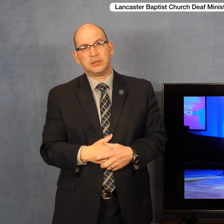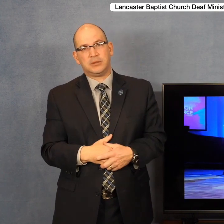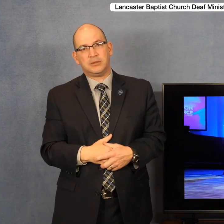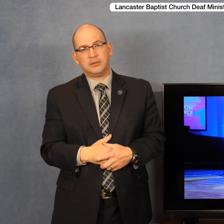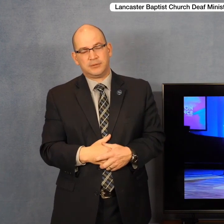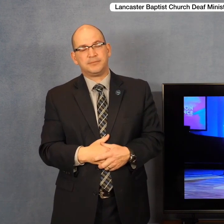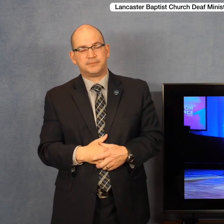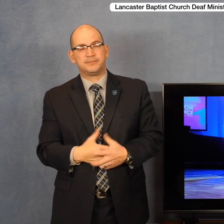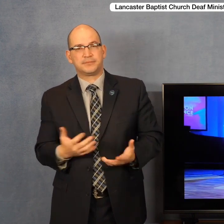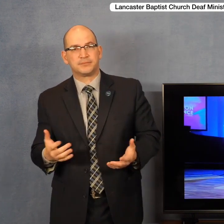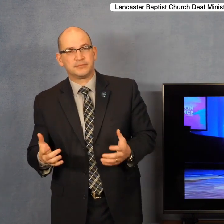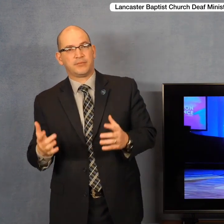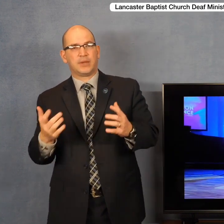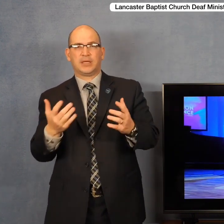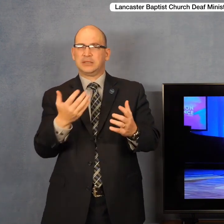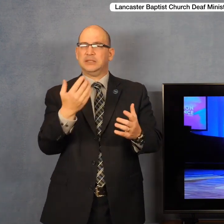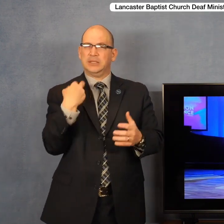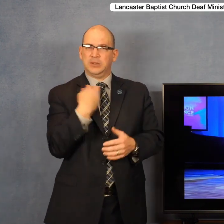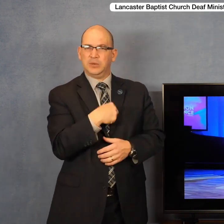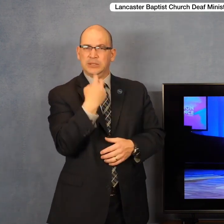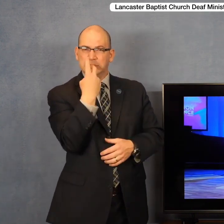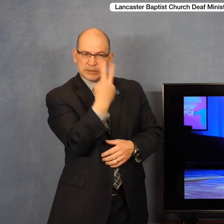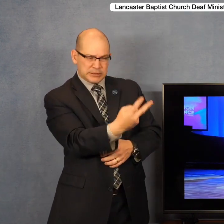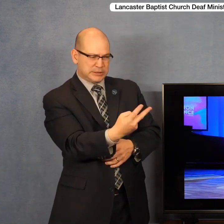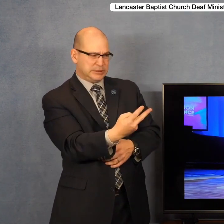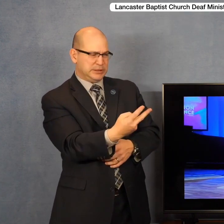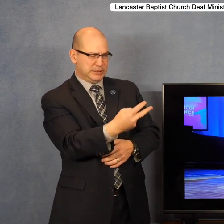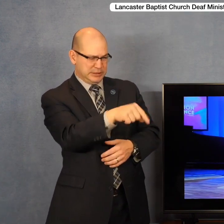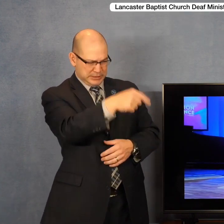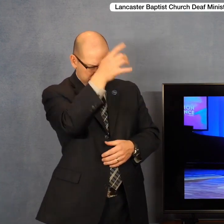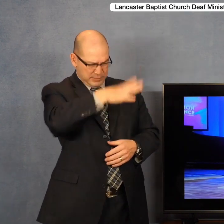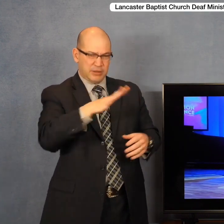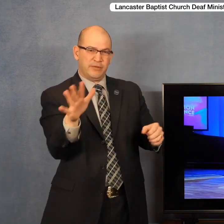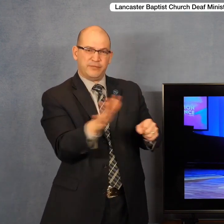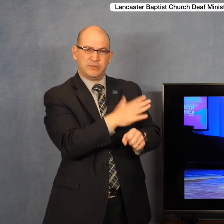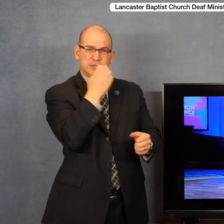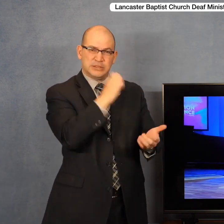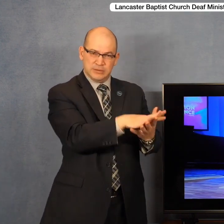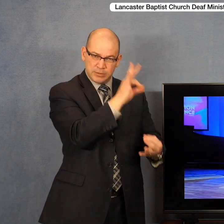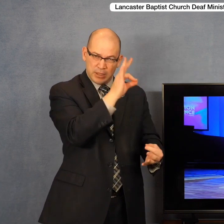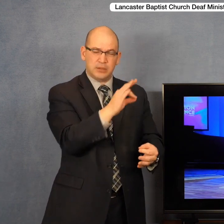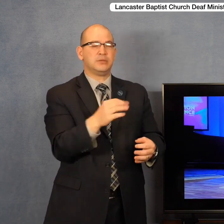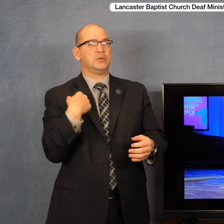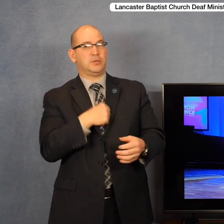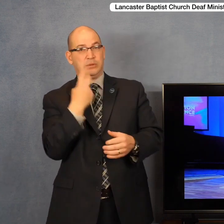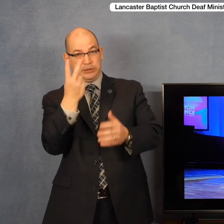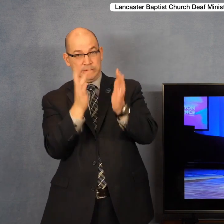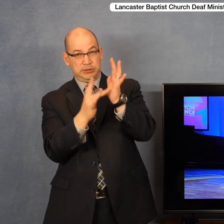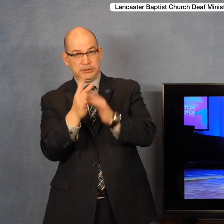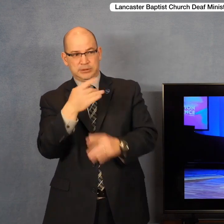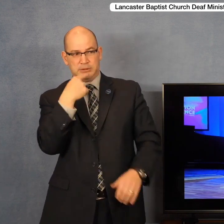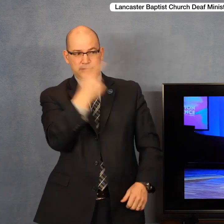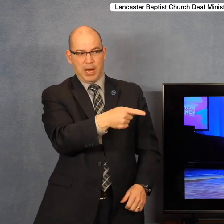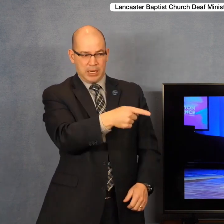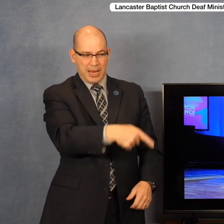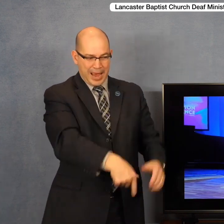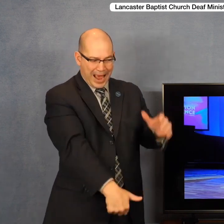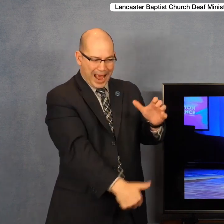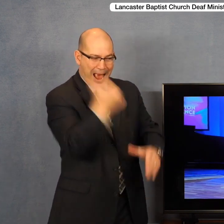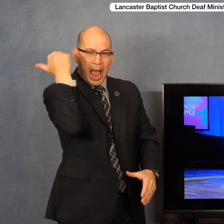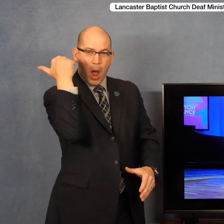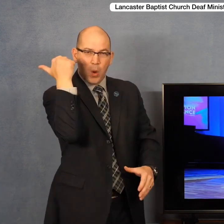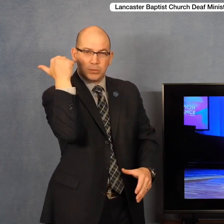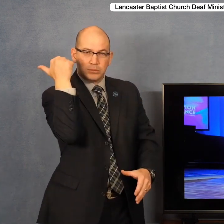And so we see the presence of demons. We see the proclamation of deliverance. Jesus charges the evil powers to leave